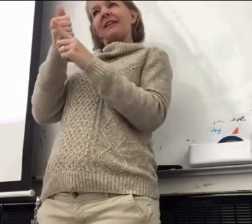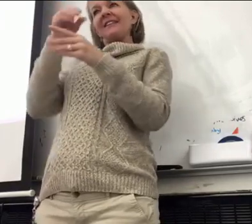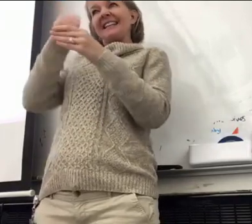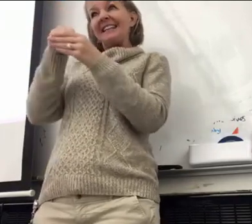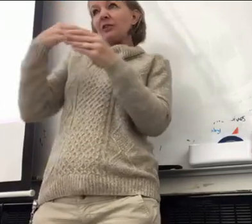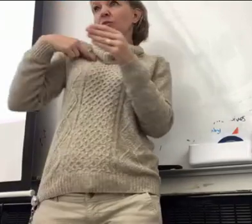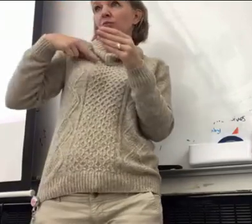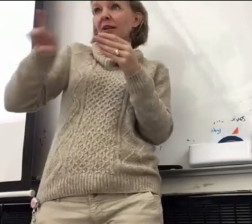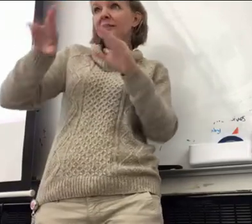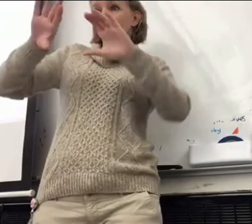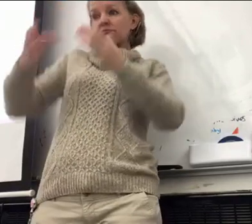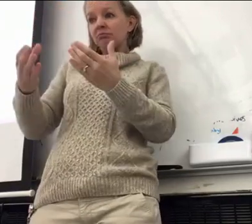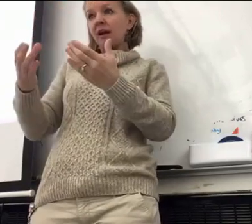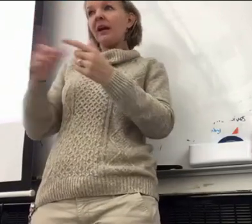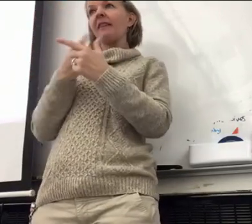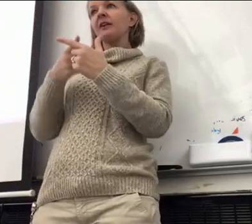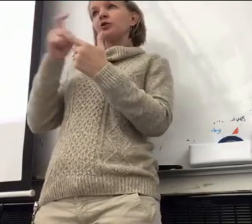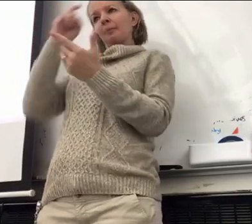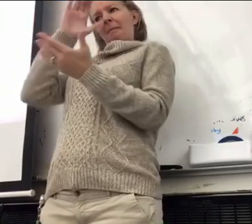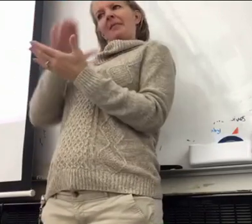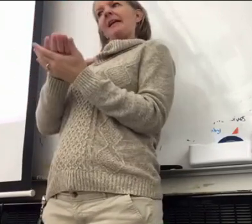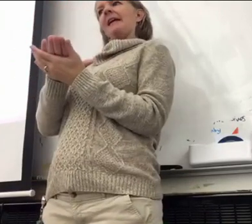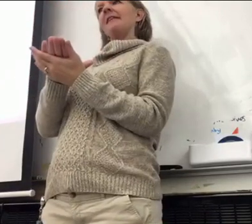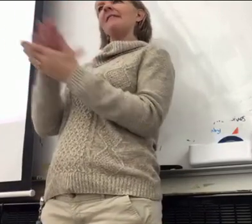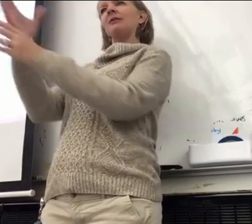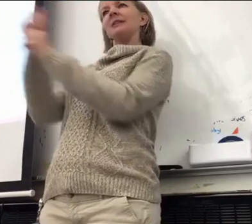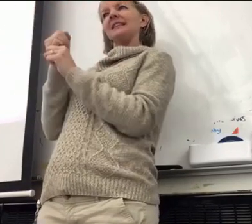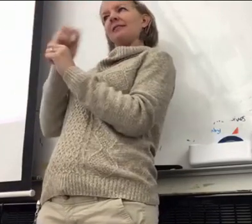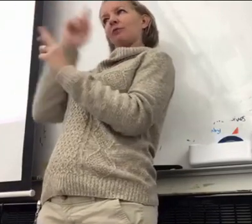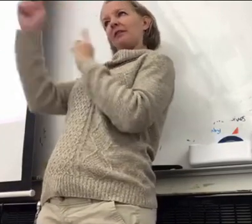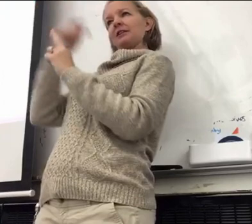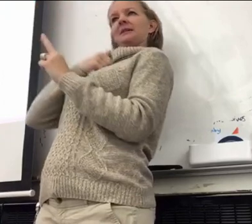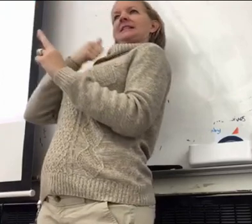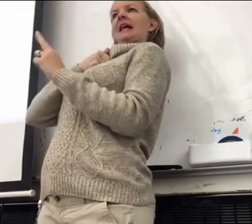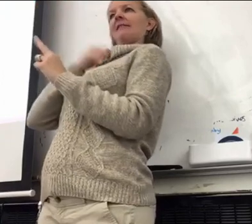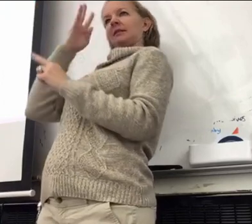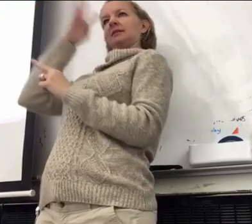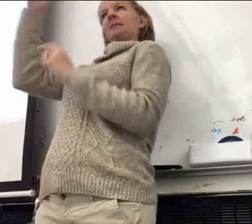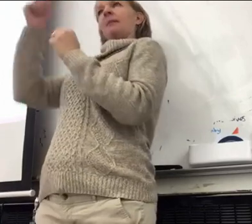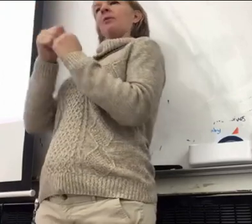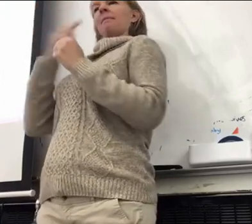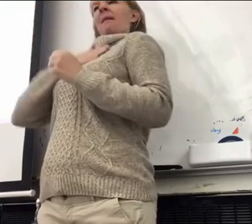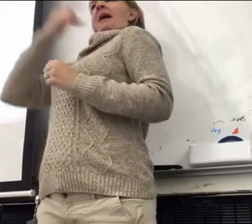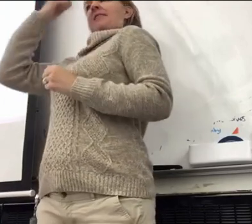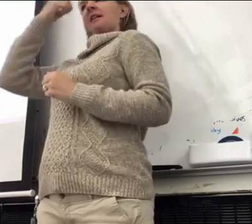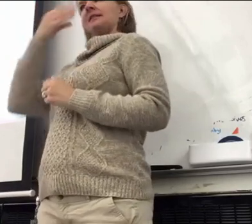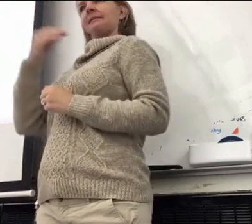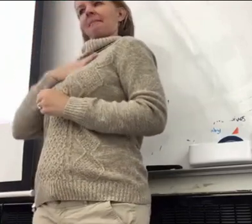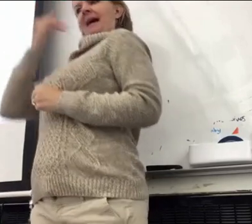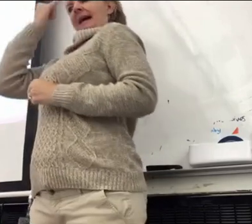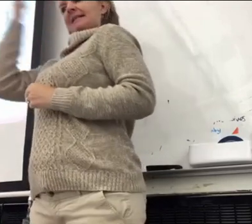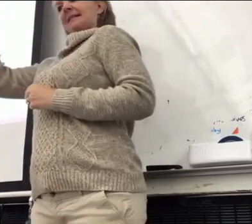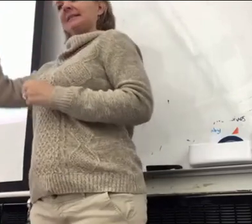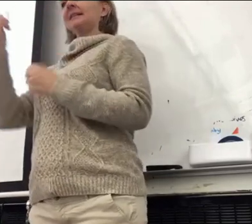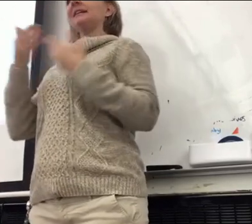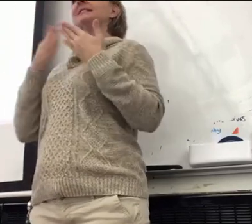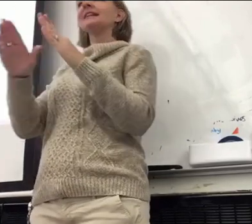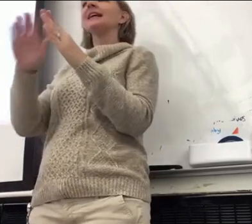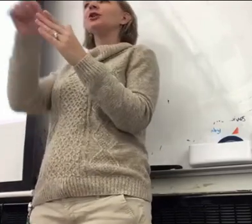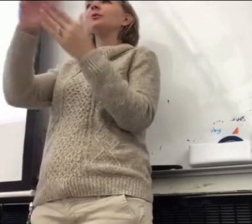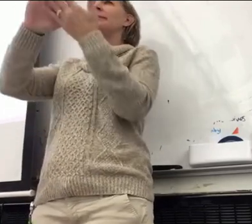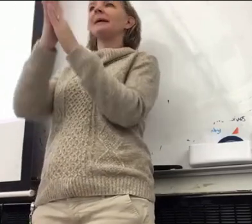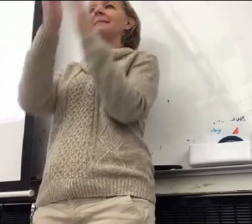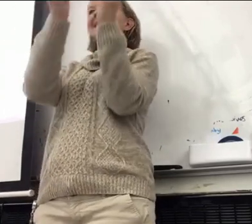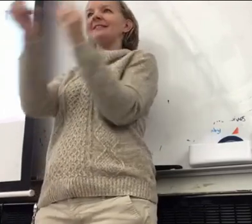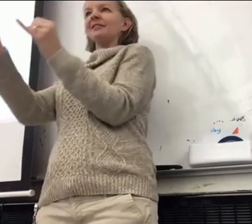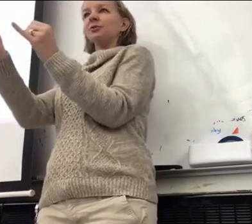to believe in your own religion. You should be able to receive revelation, come up with your own thoughts and ideas. This is letting you be an individual in